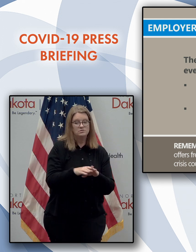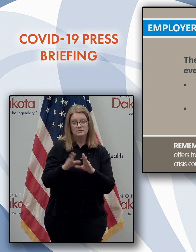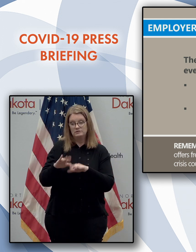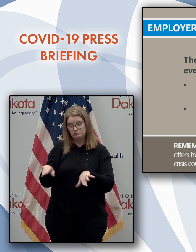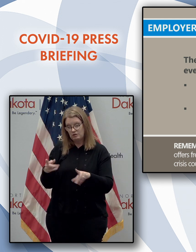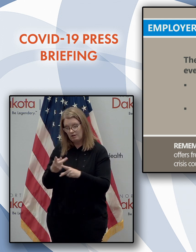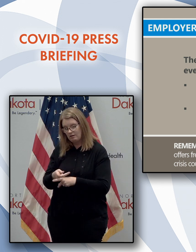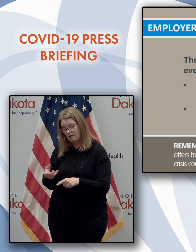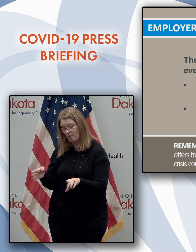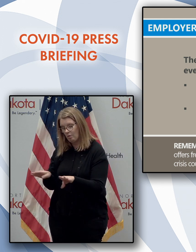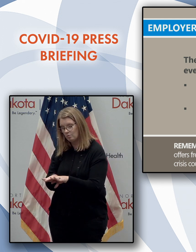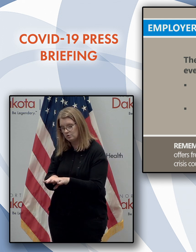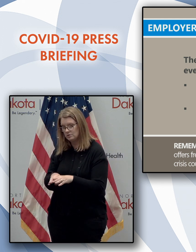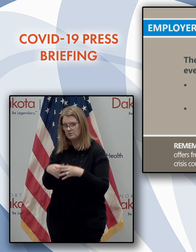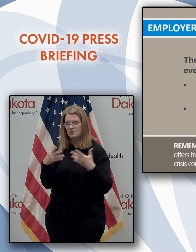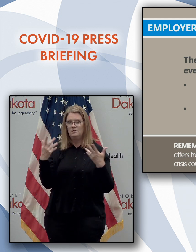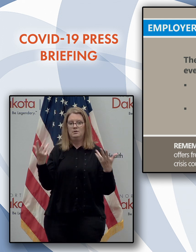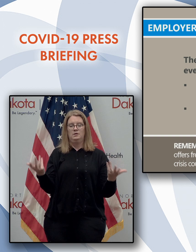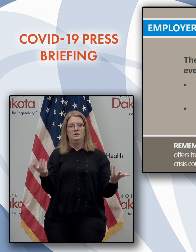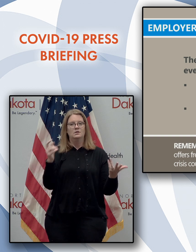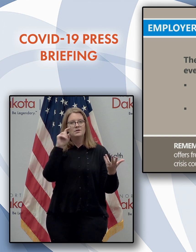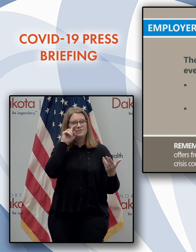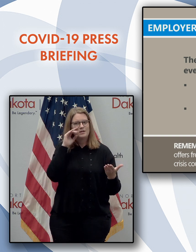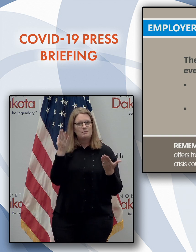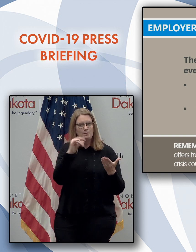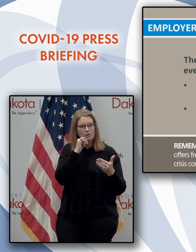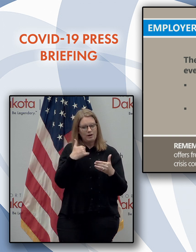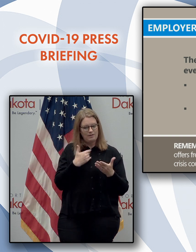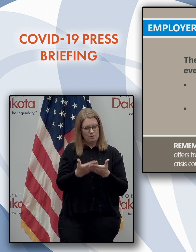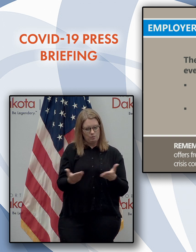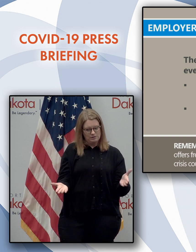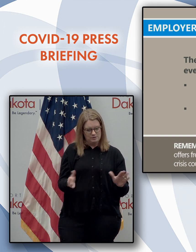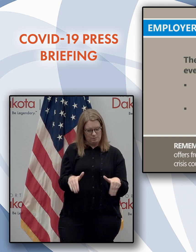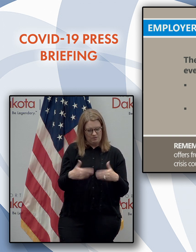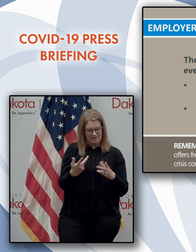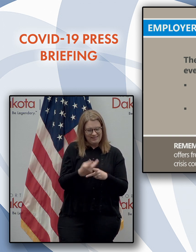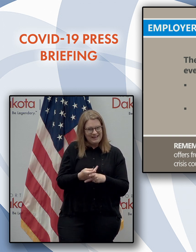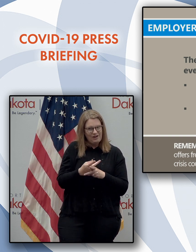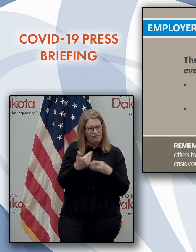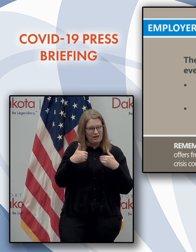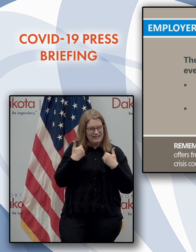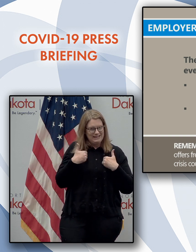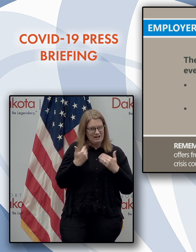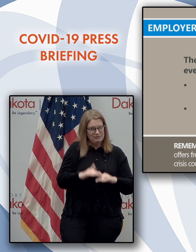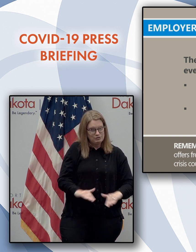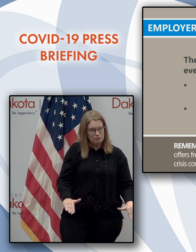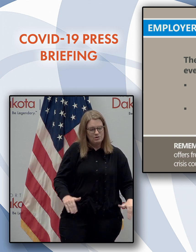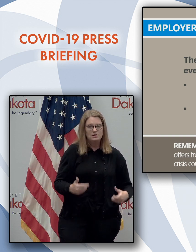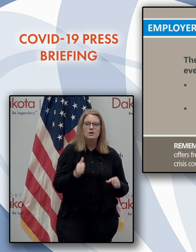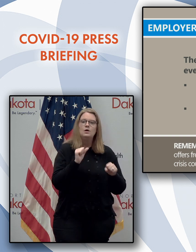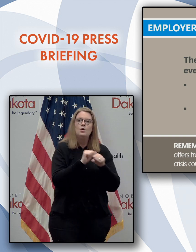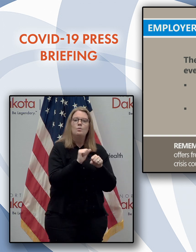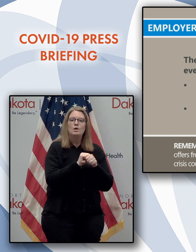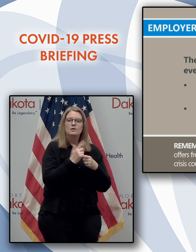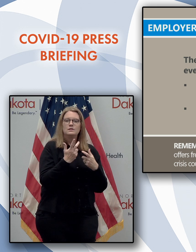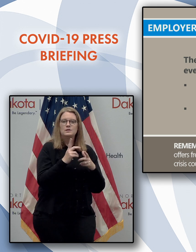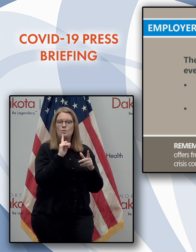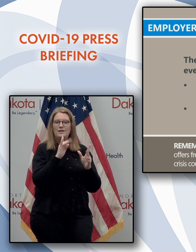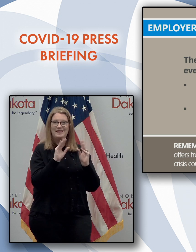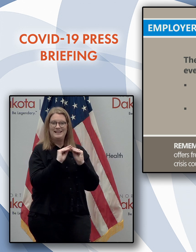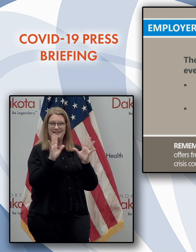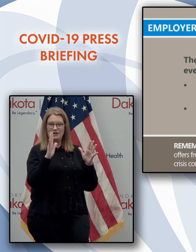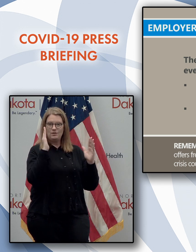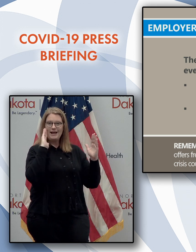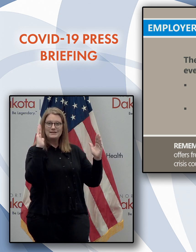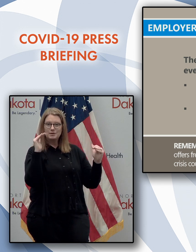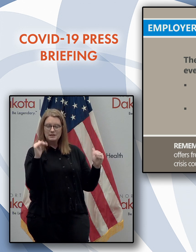may not be aware or have the resources to provide the care for younger children. Work with your employees to establish clear